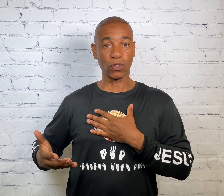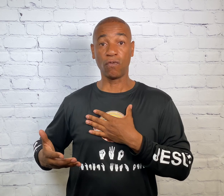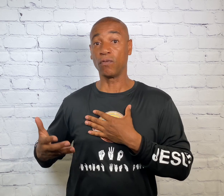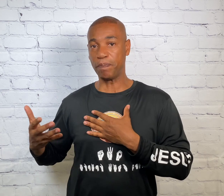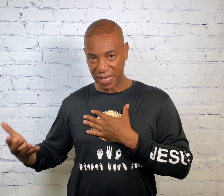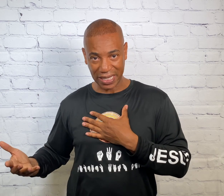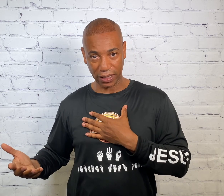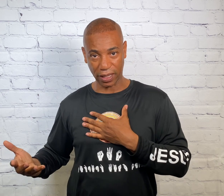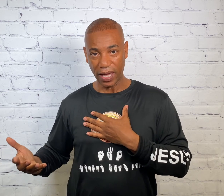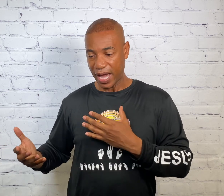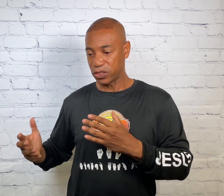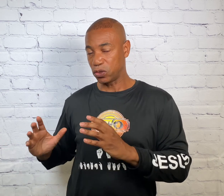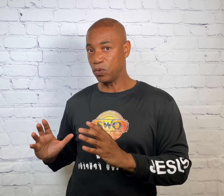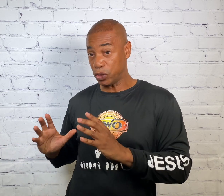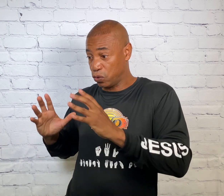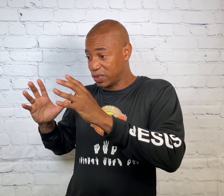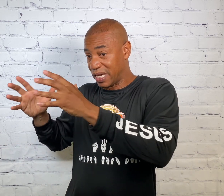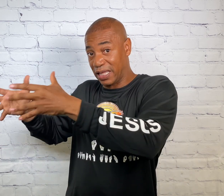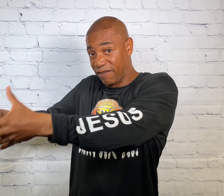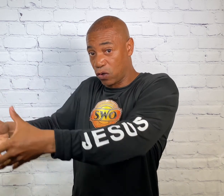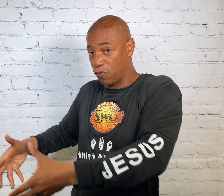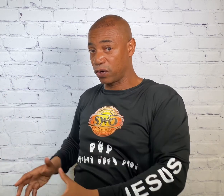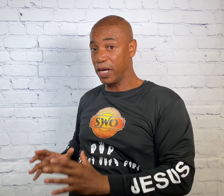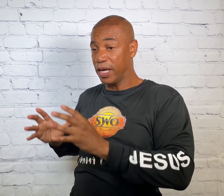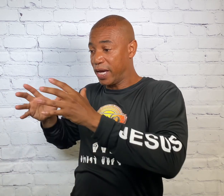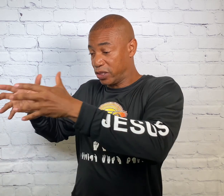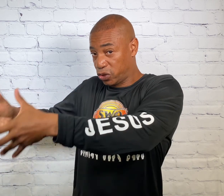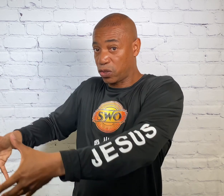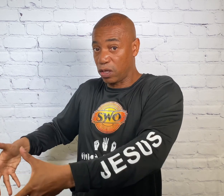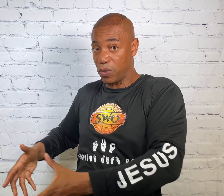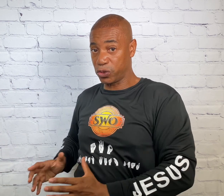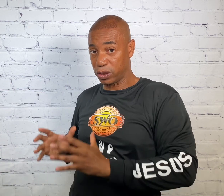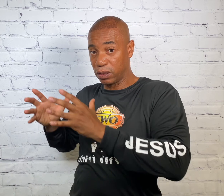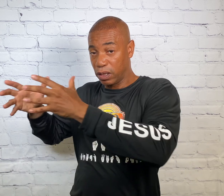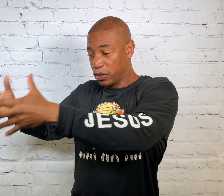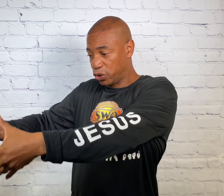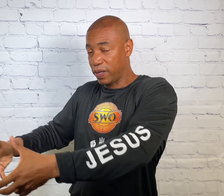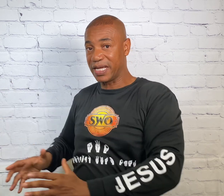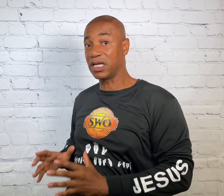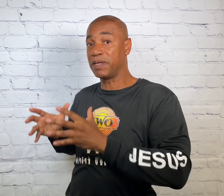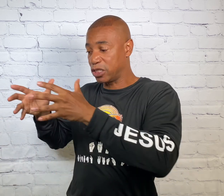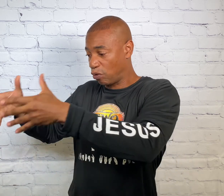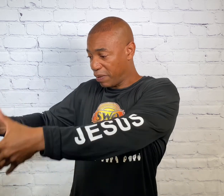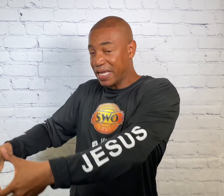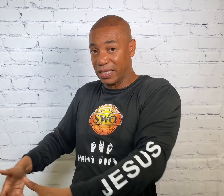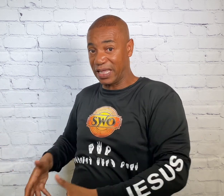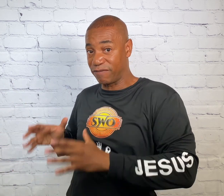over repeatedly. And so you would do the sign left over in a circular motion, showing that something is repeatedly left